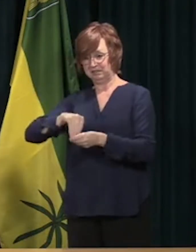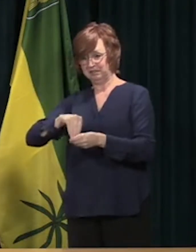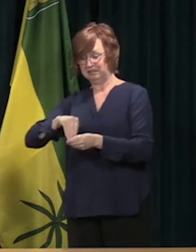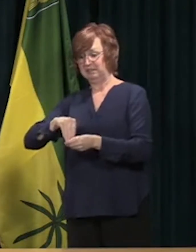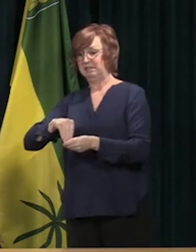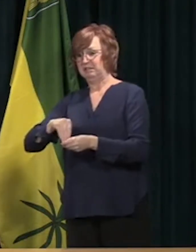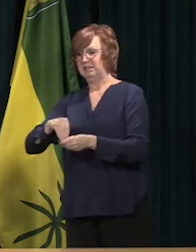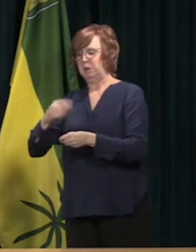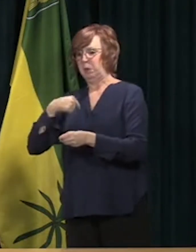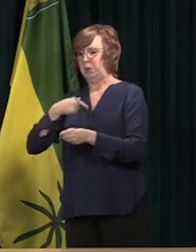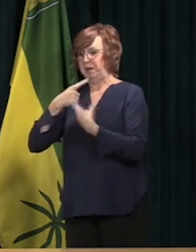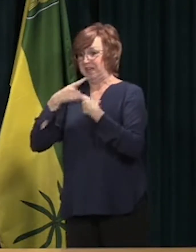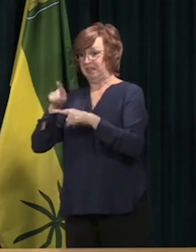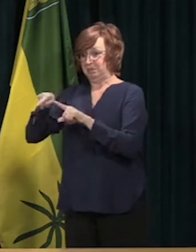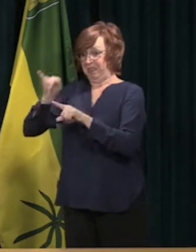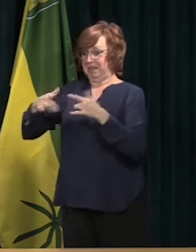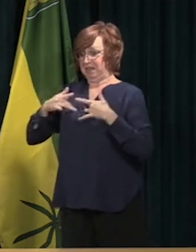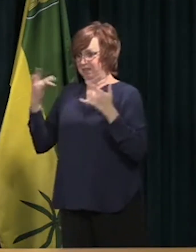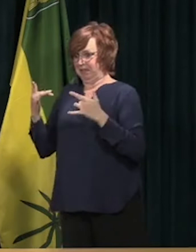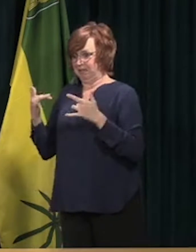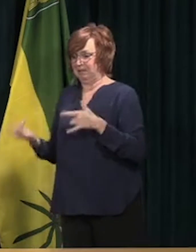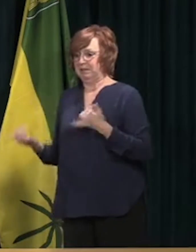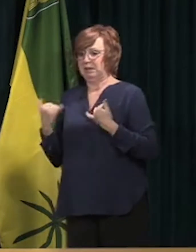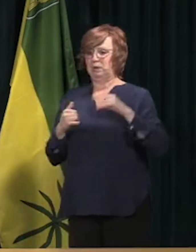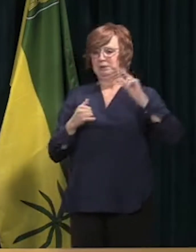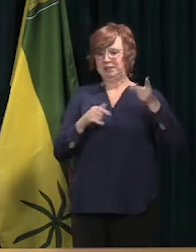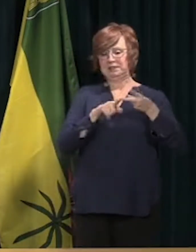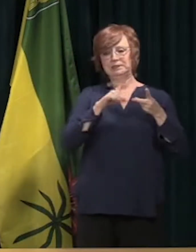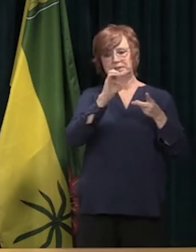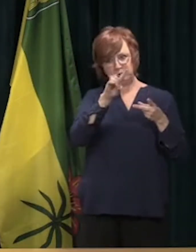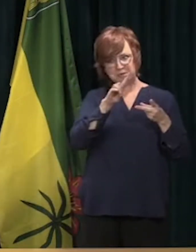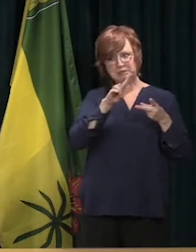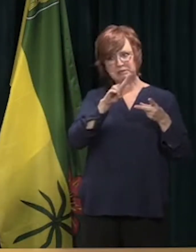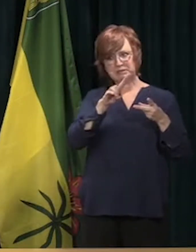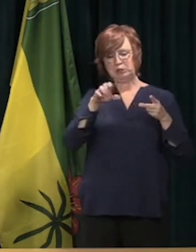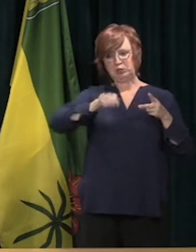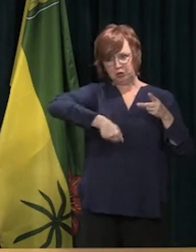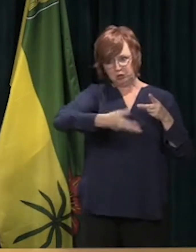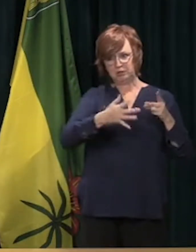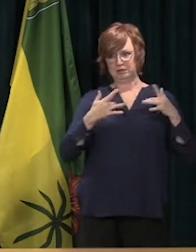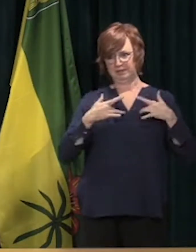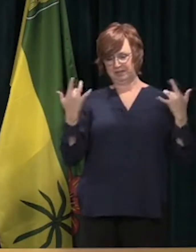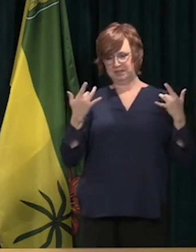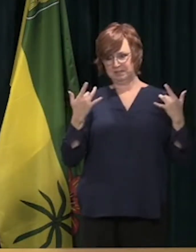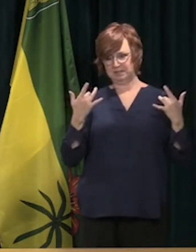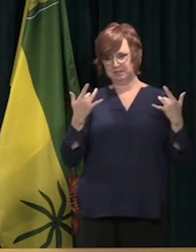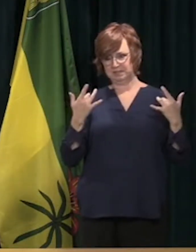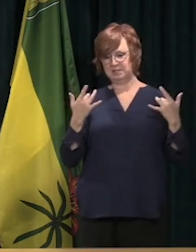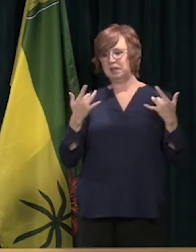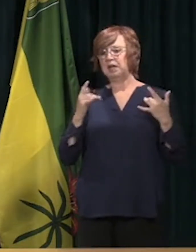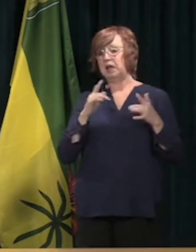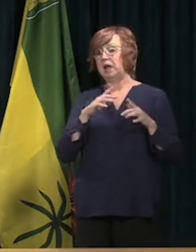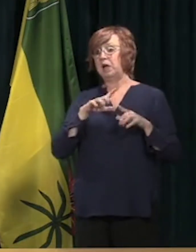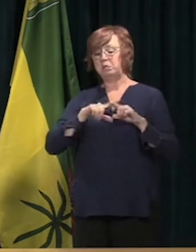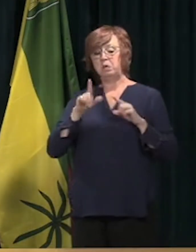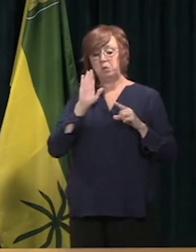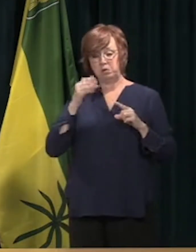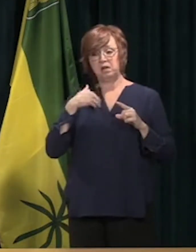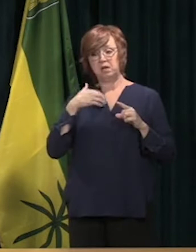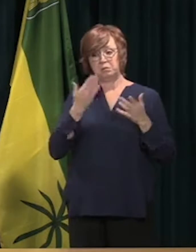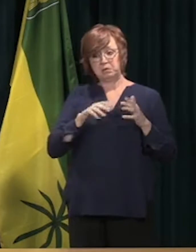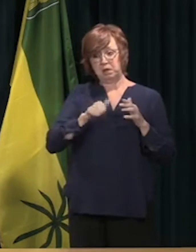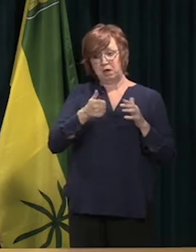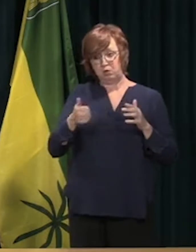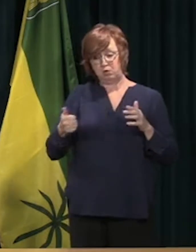Edmonton where there were physicians and maybe others, and obviously this investigation involves 2 provinces at